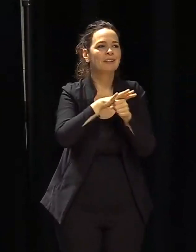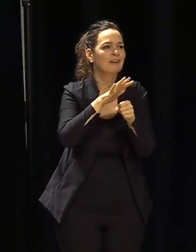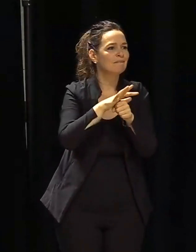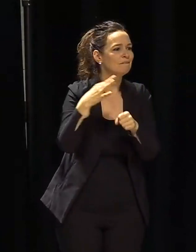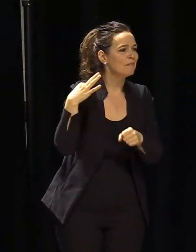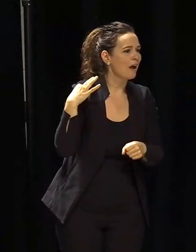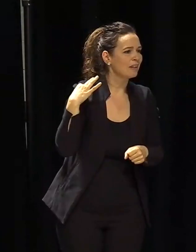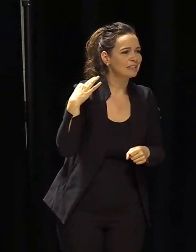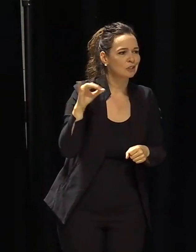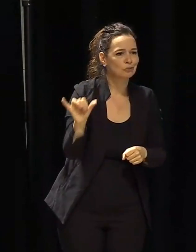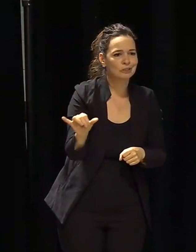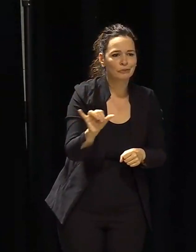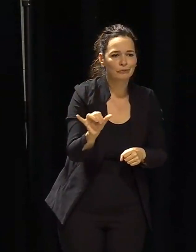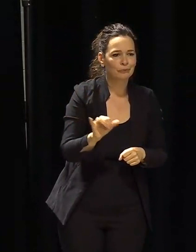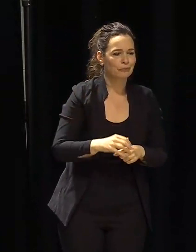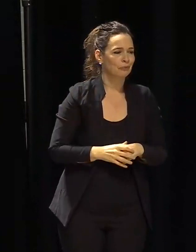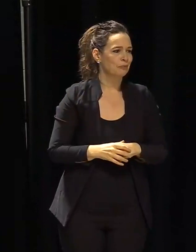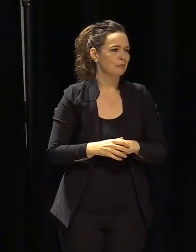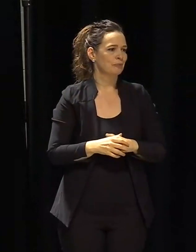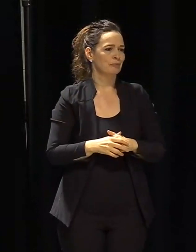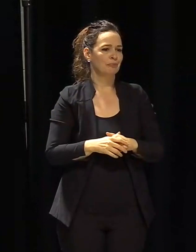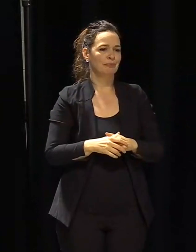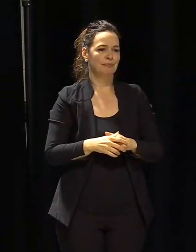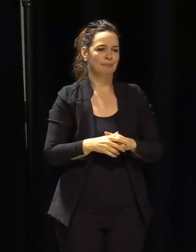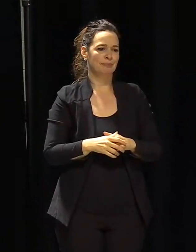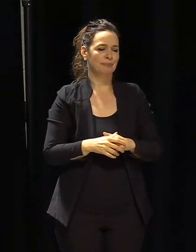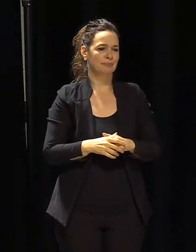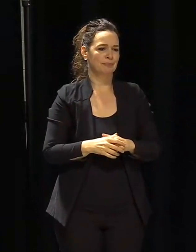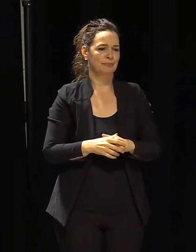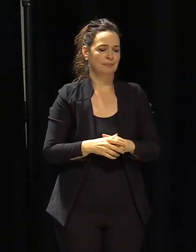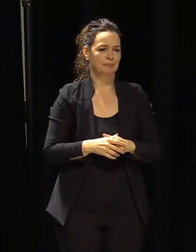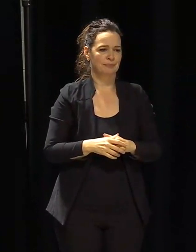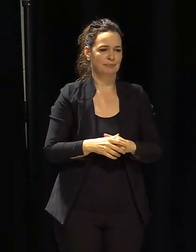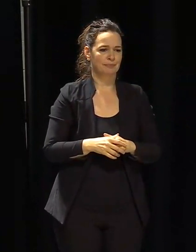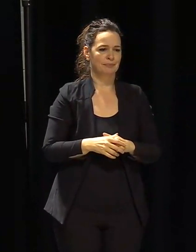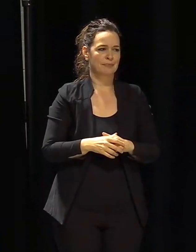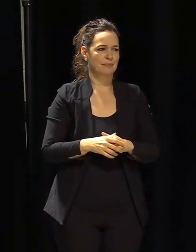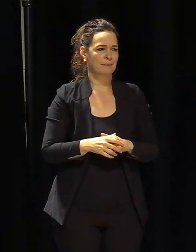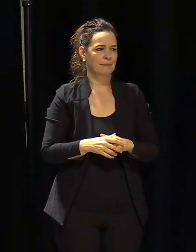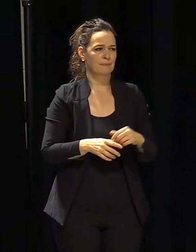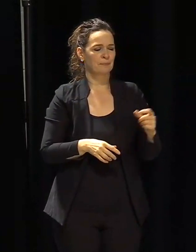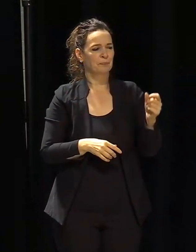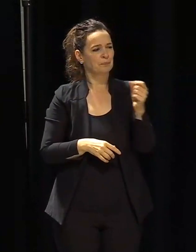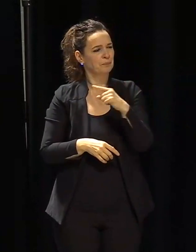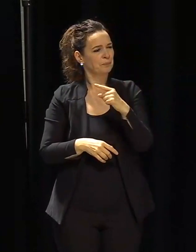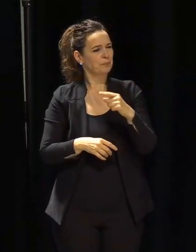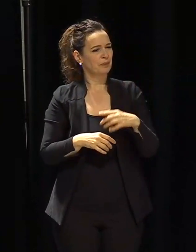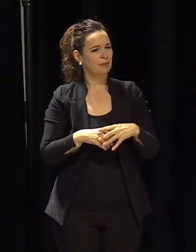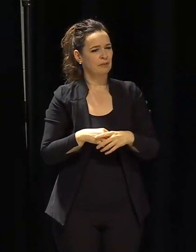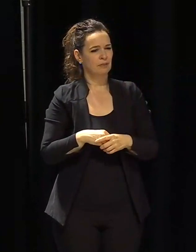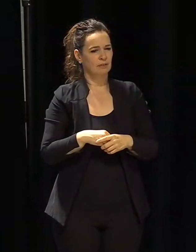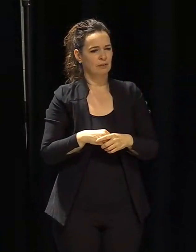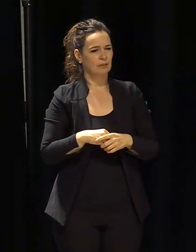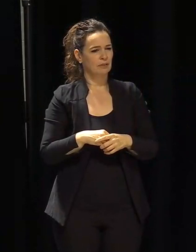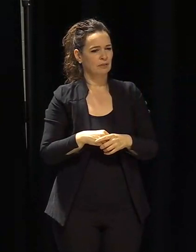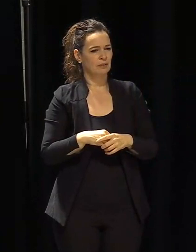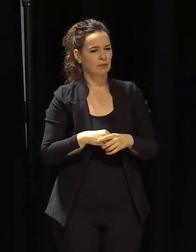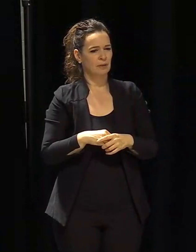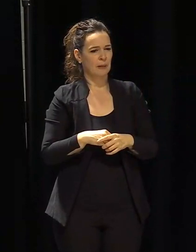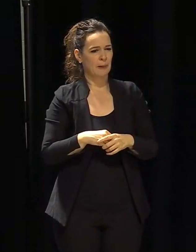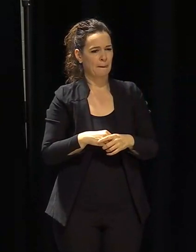here. And it sounds like from what you're saying, what that might come down to is doctors and nurses who